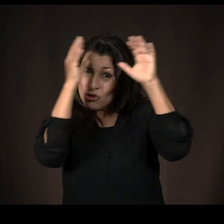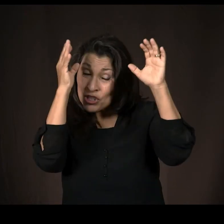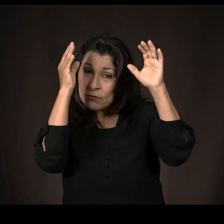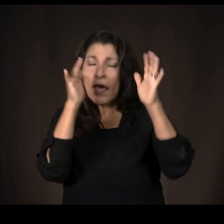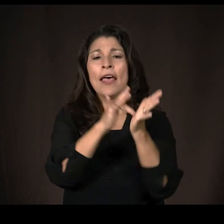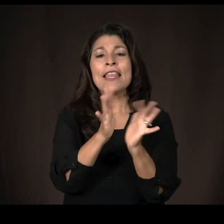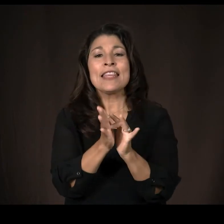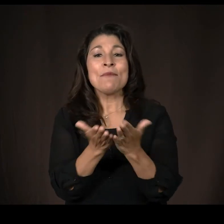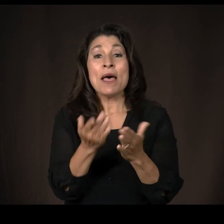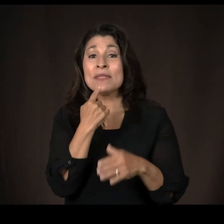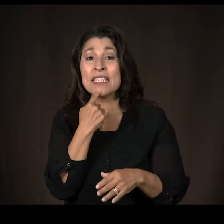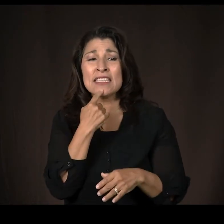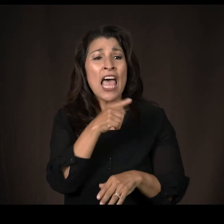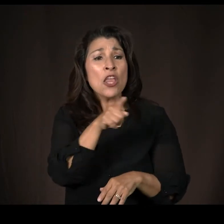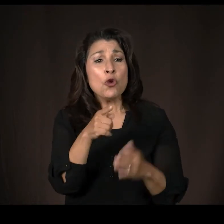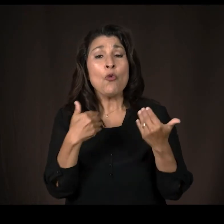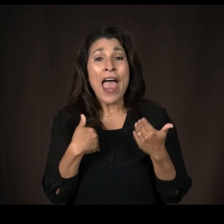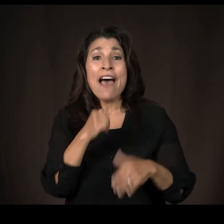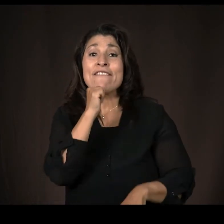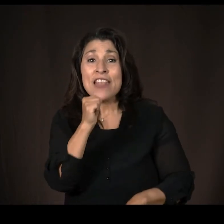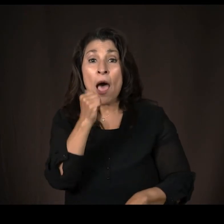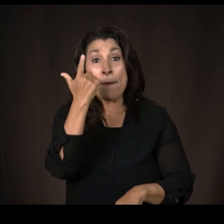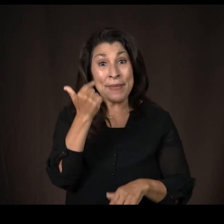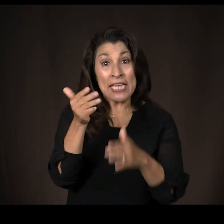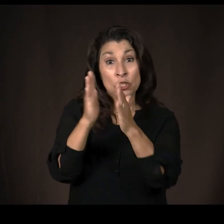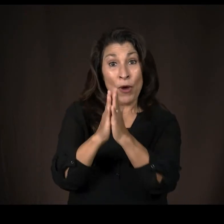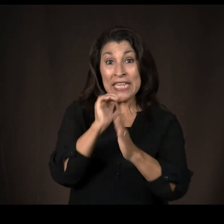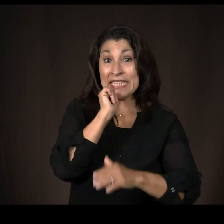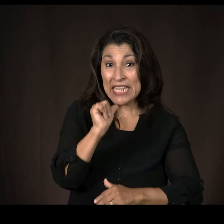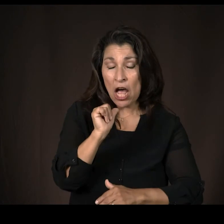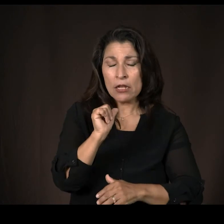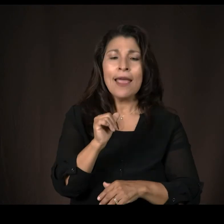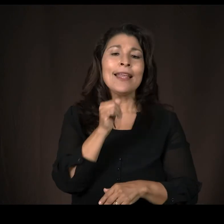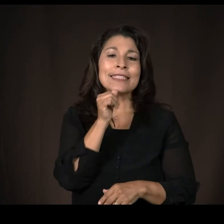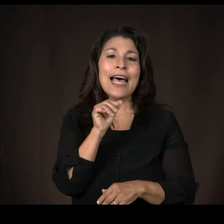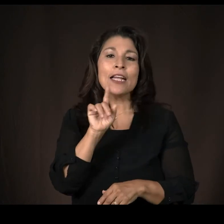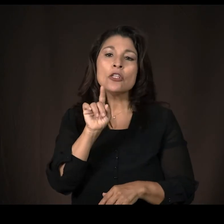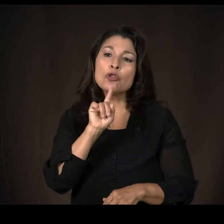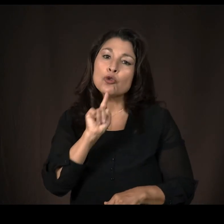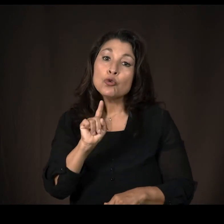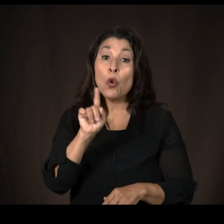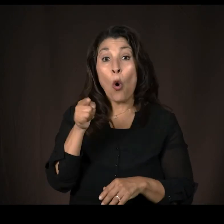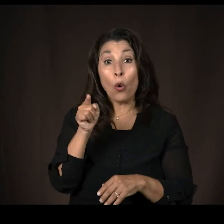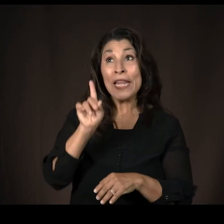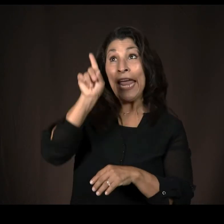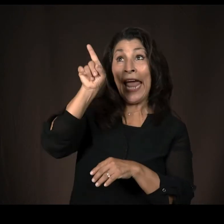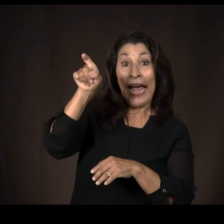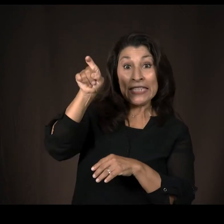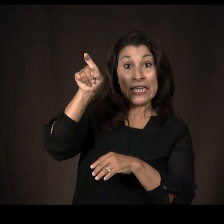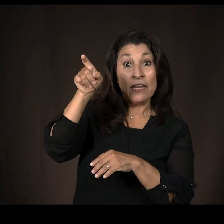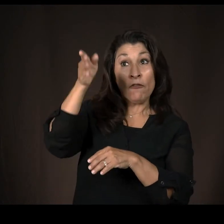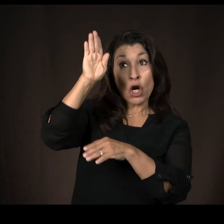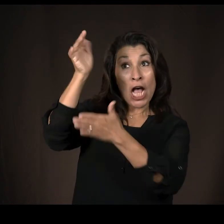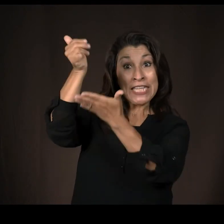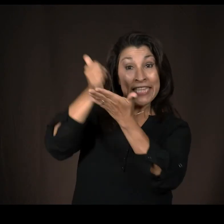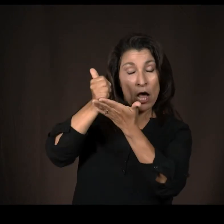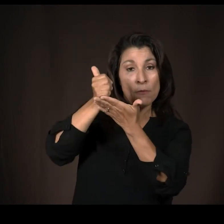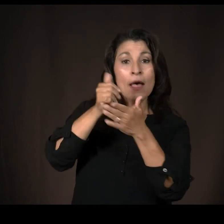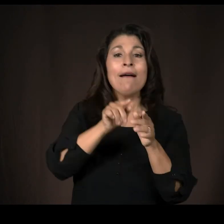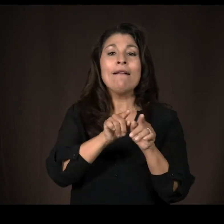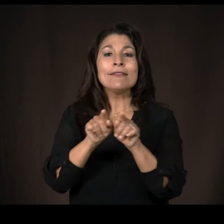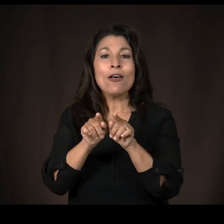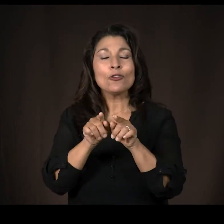The Bible says you have not because you ask not. And that's not just true in asking for God's help. It's also true